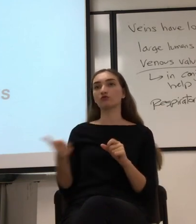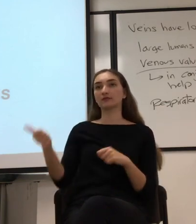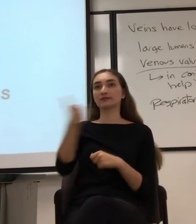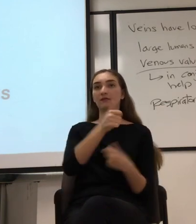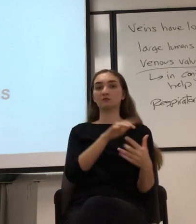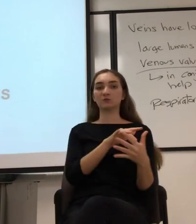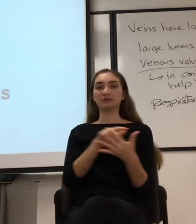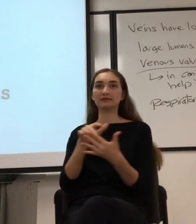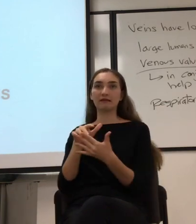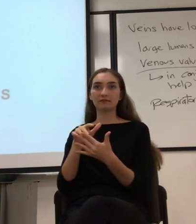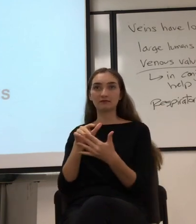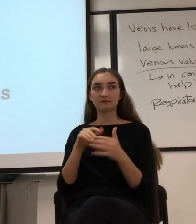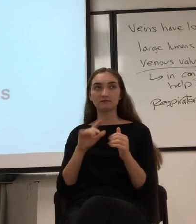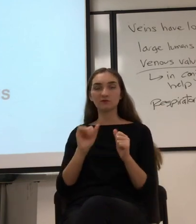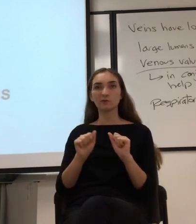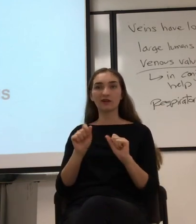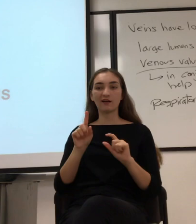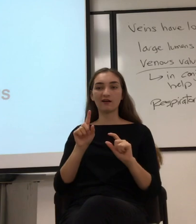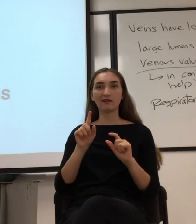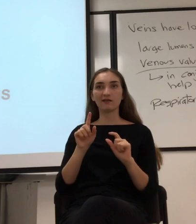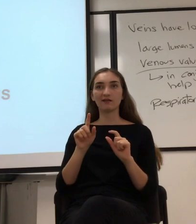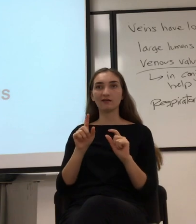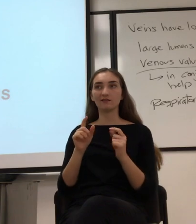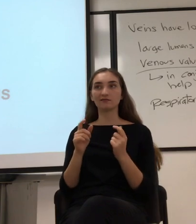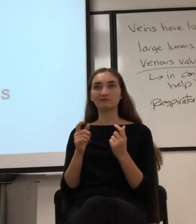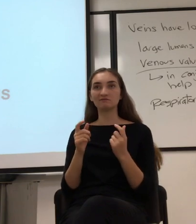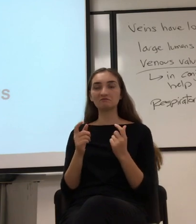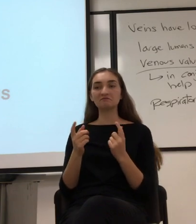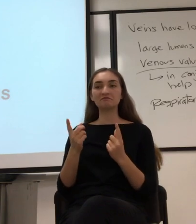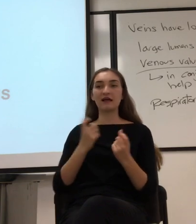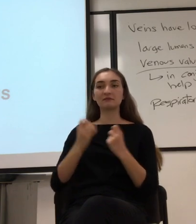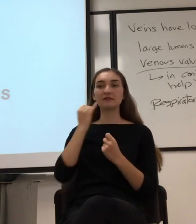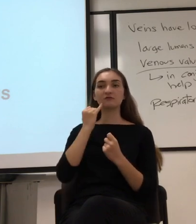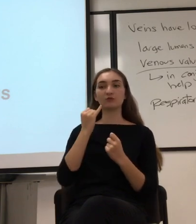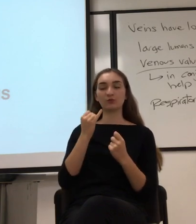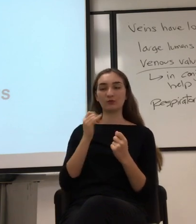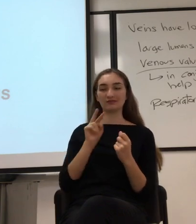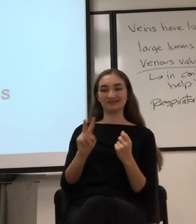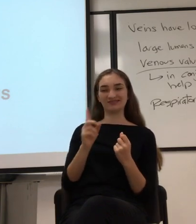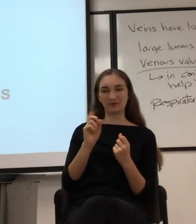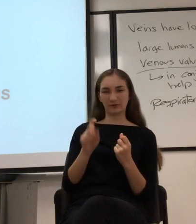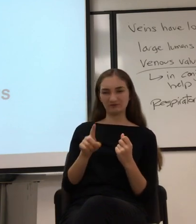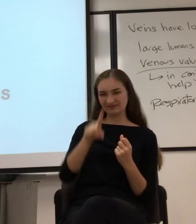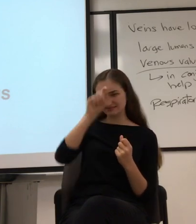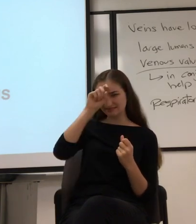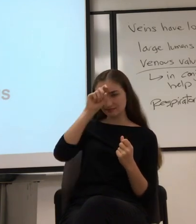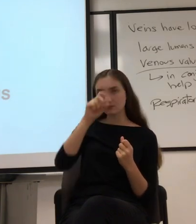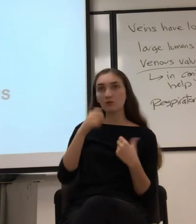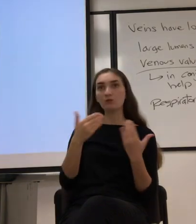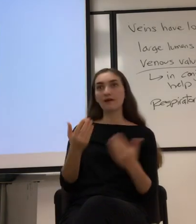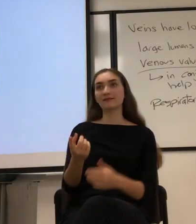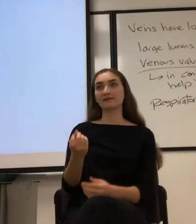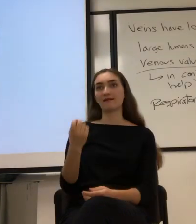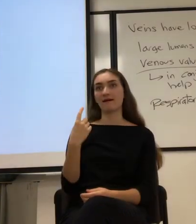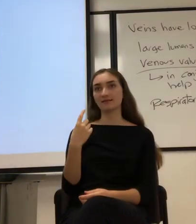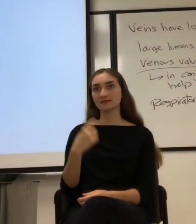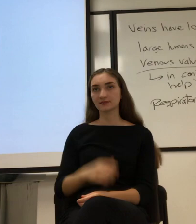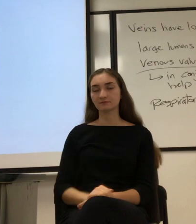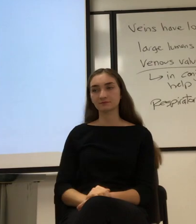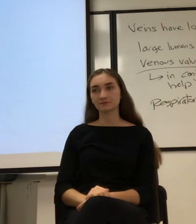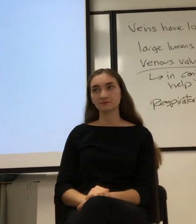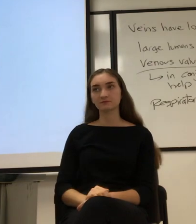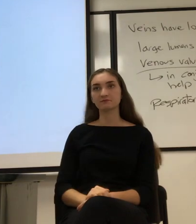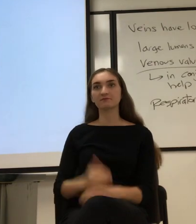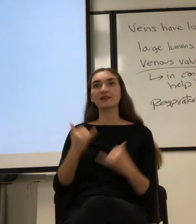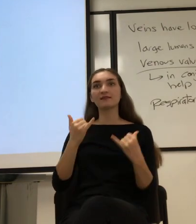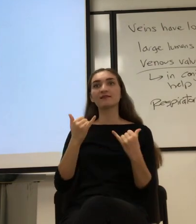each other, ask me if you're confused about any of the points. So just take a look through all the slides. What I want to do now is